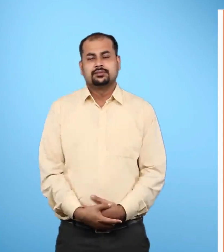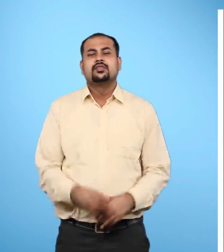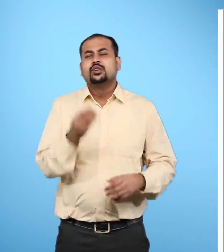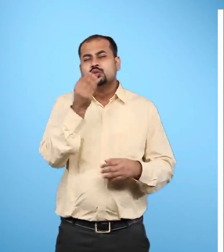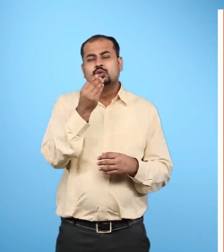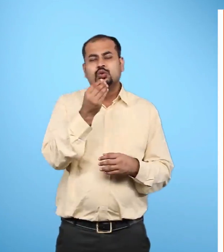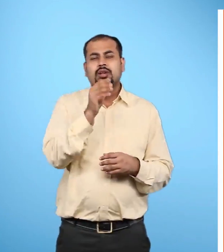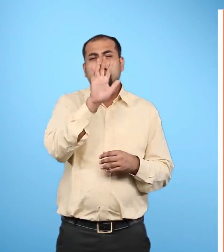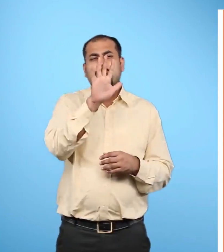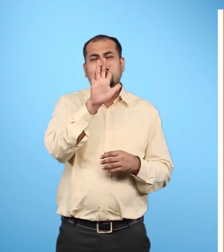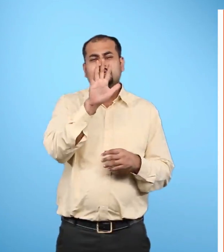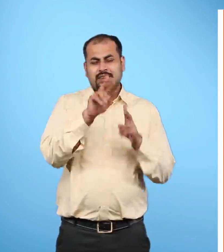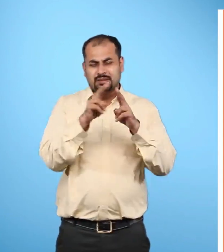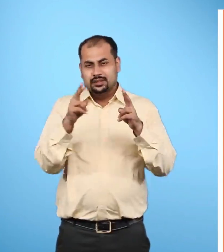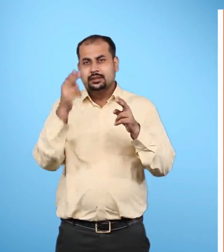Draw at least 5 more.